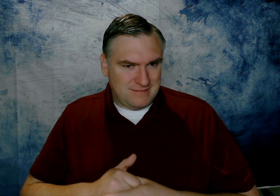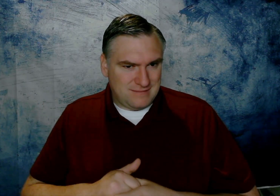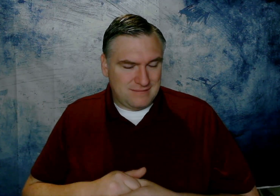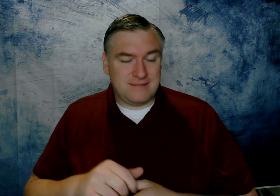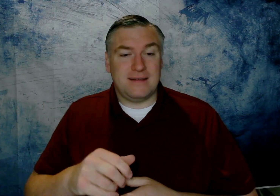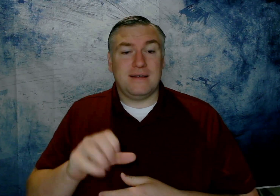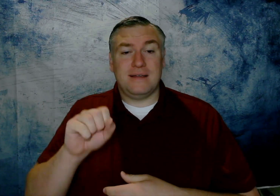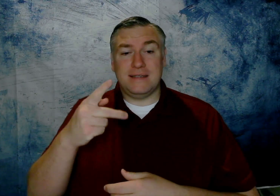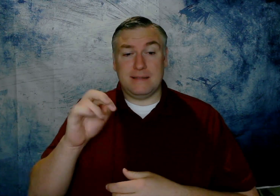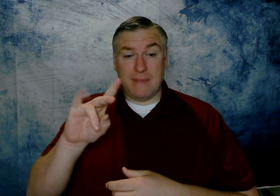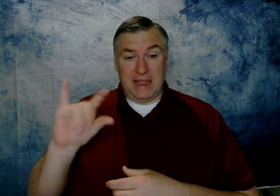spelled.